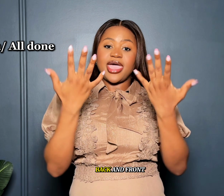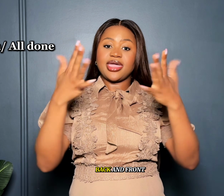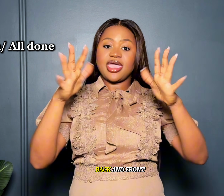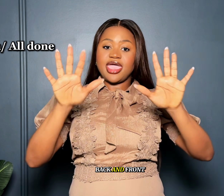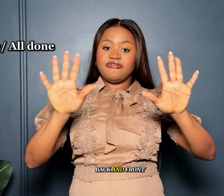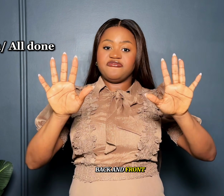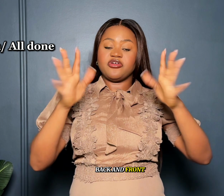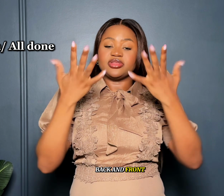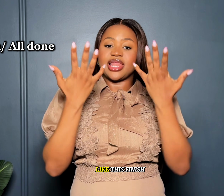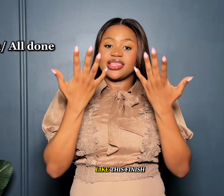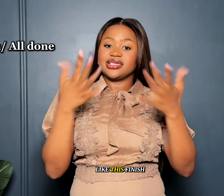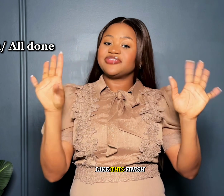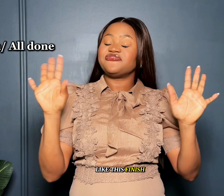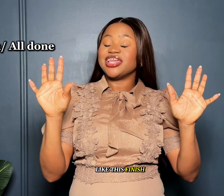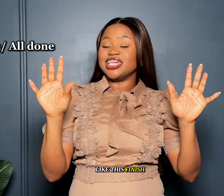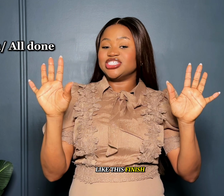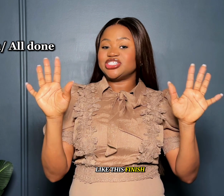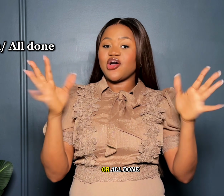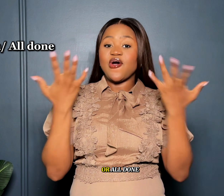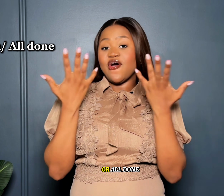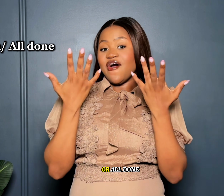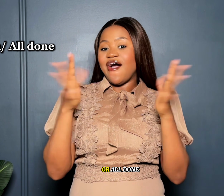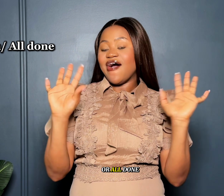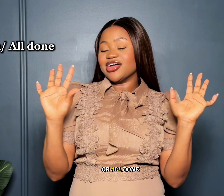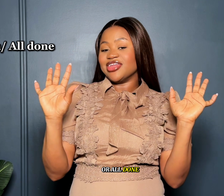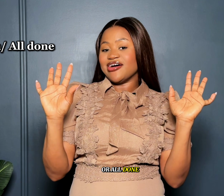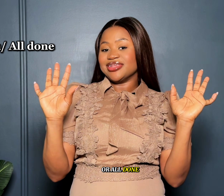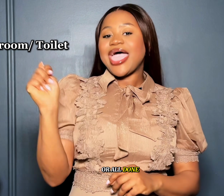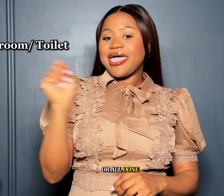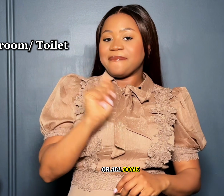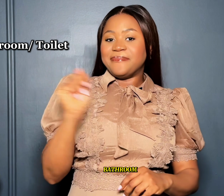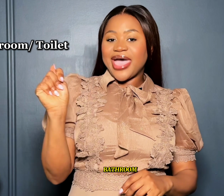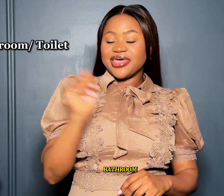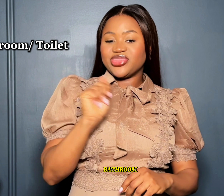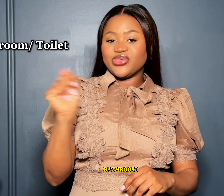back and front like this. Finish or all done. Bathroom.